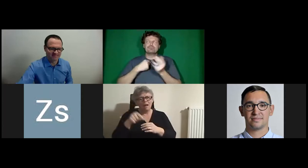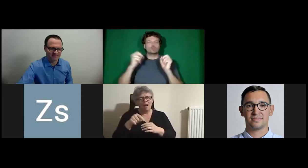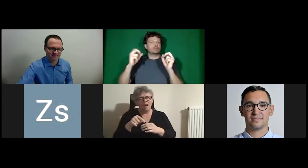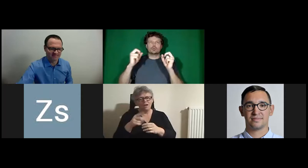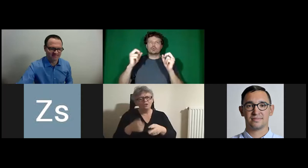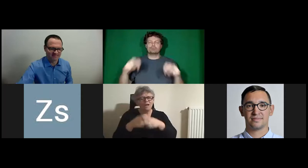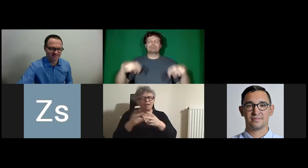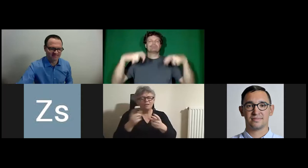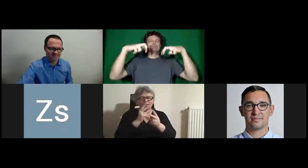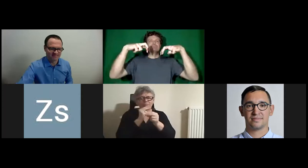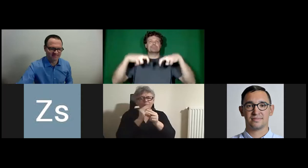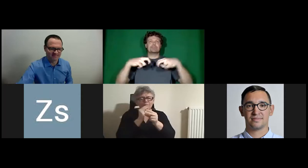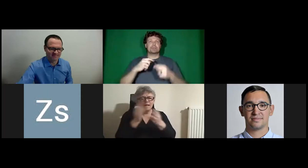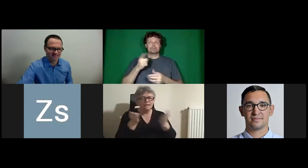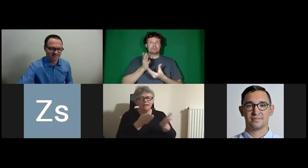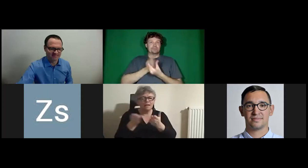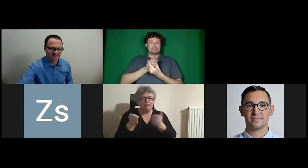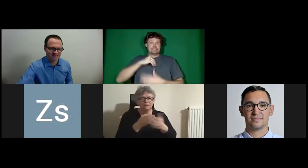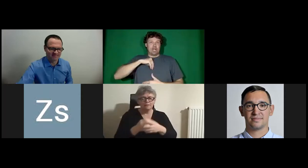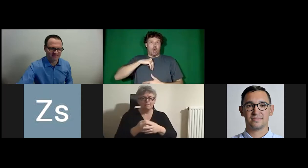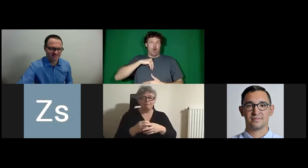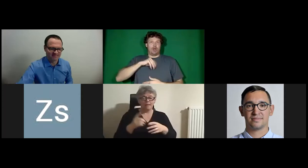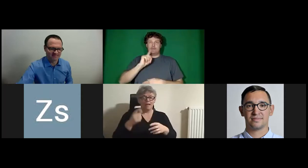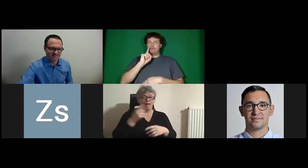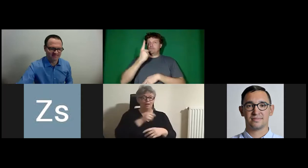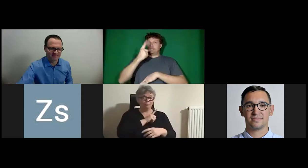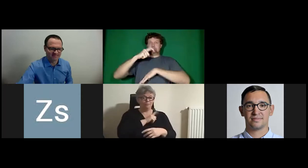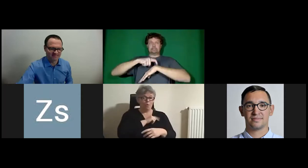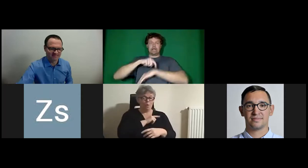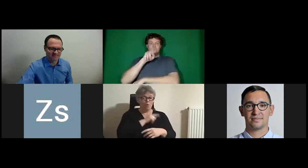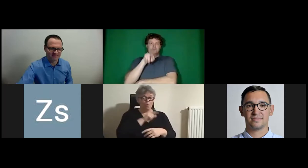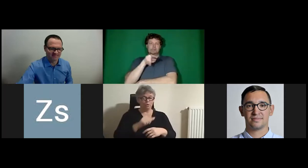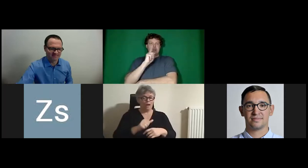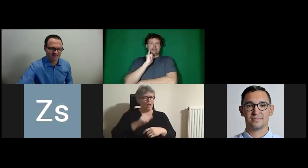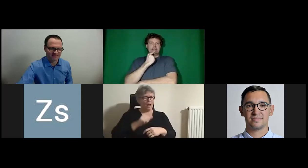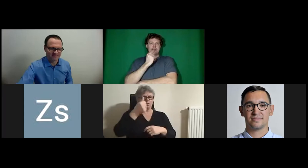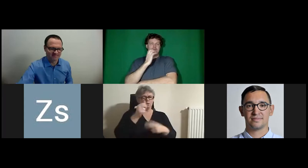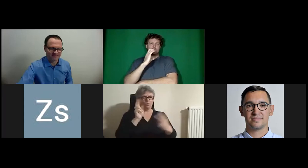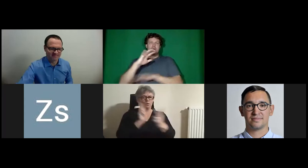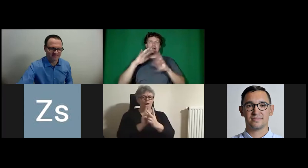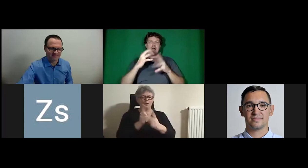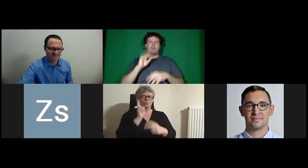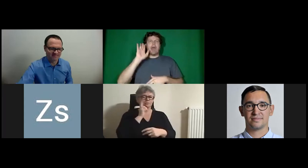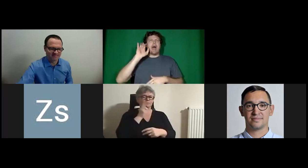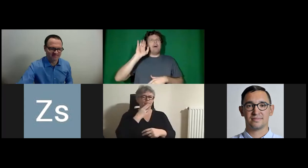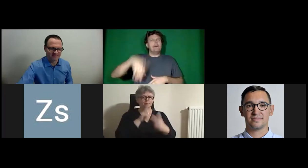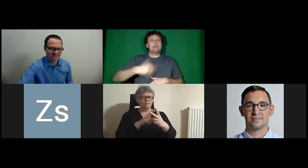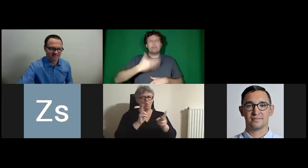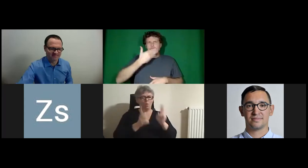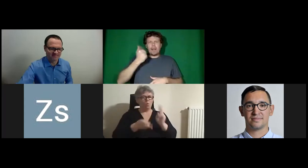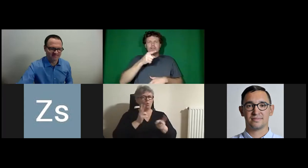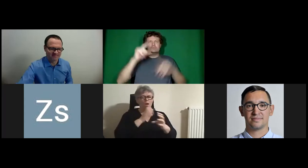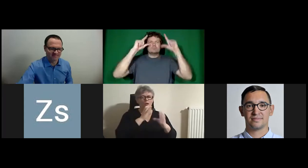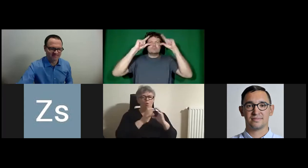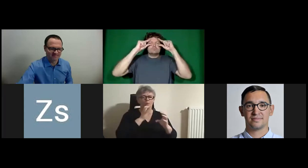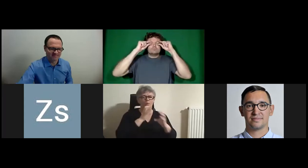So the psychologist, our team psychologist, actually called a professional to come and actually see how